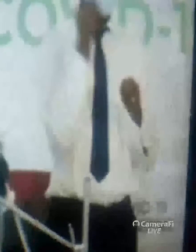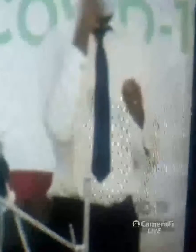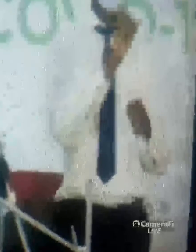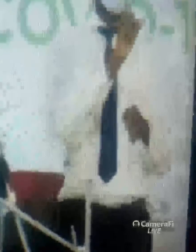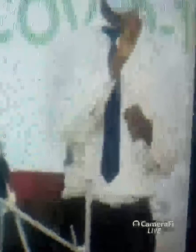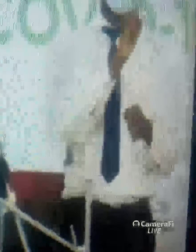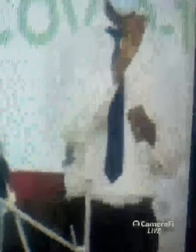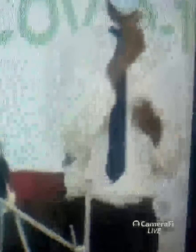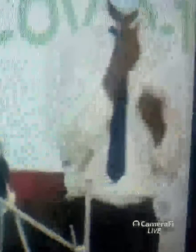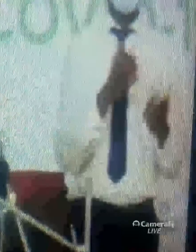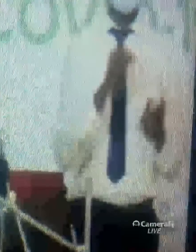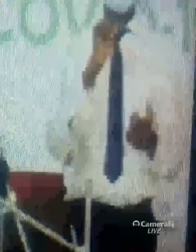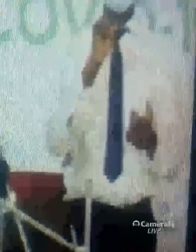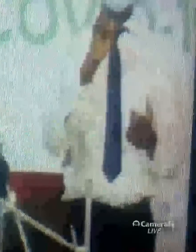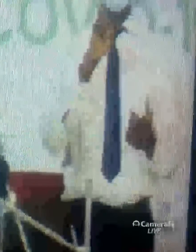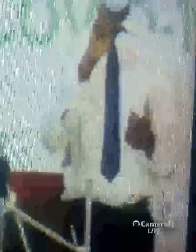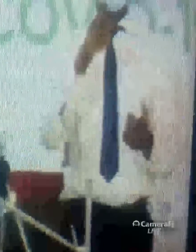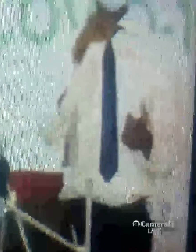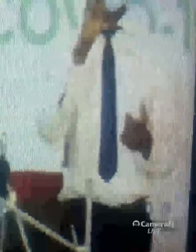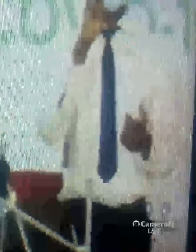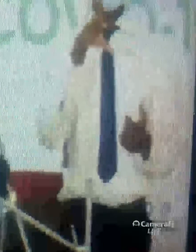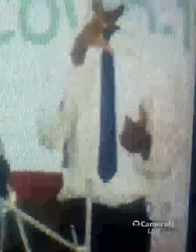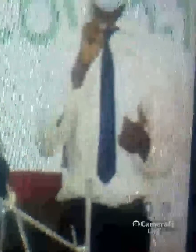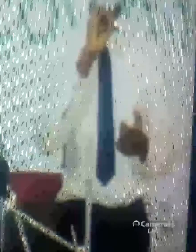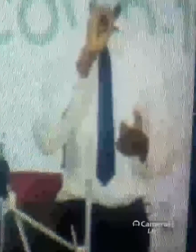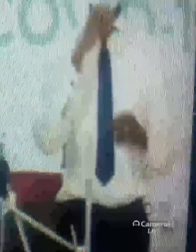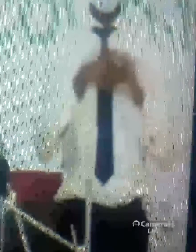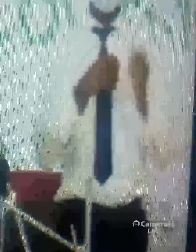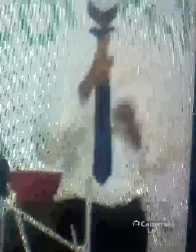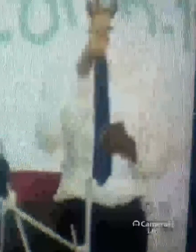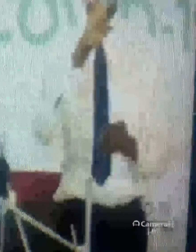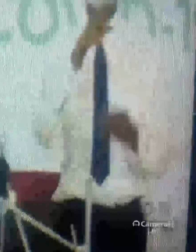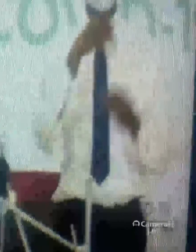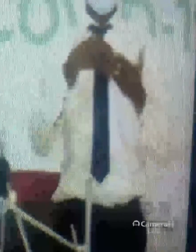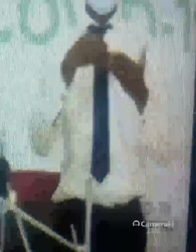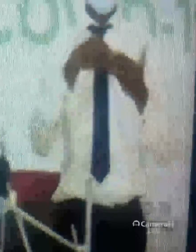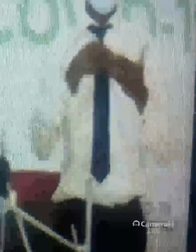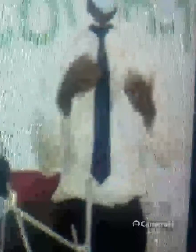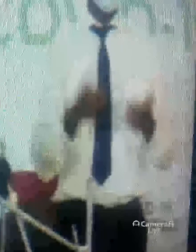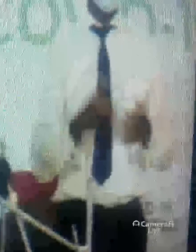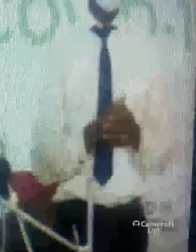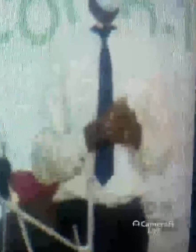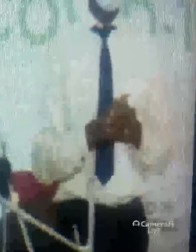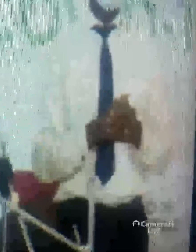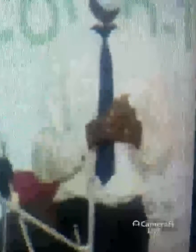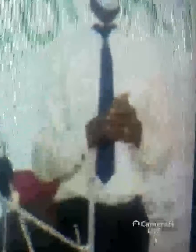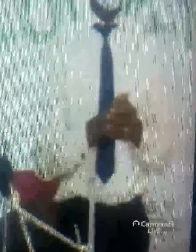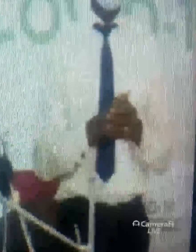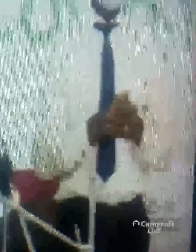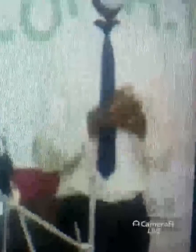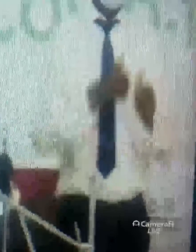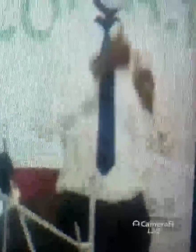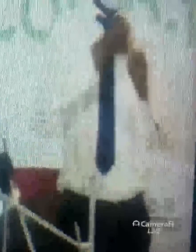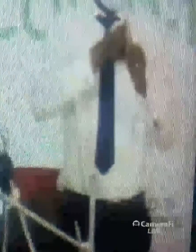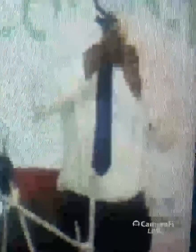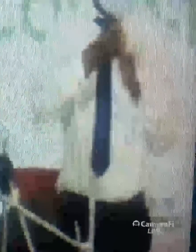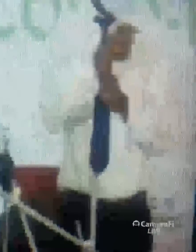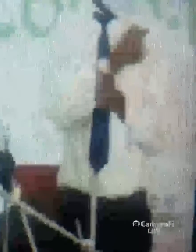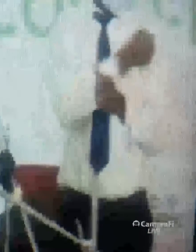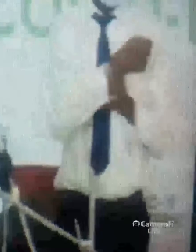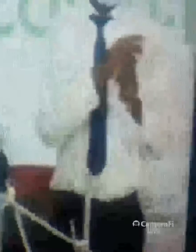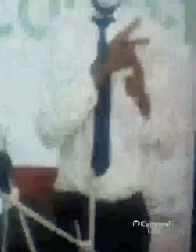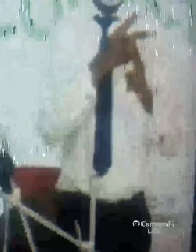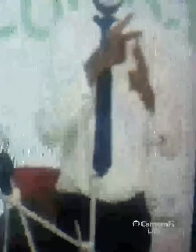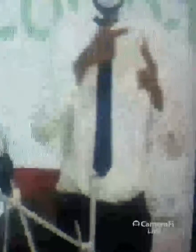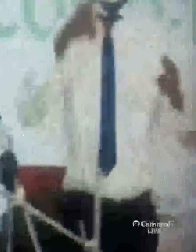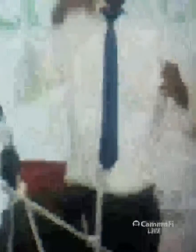Oxford AstraZeneca vaccine is about $4 per dose, right? So these are quite expensive vaccines. This is why we're using